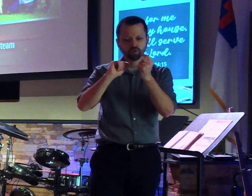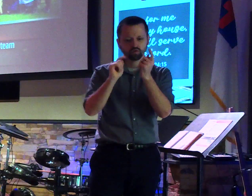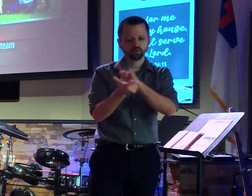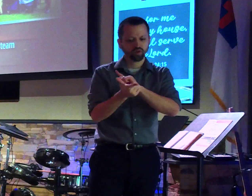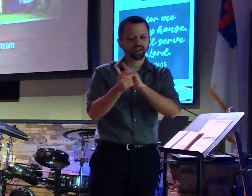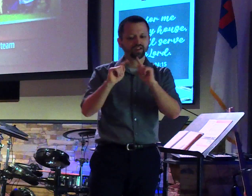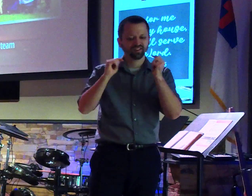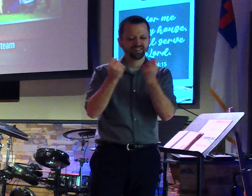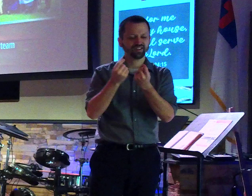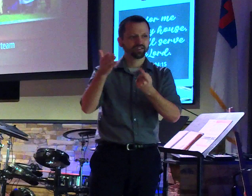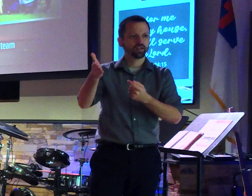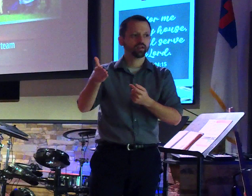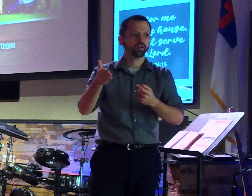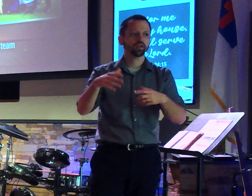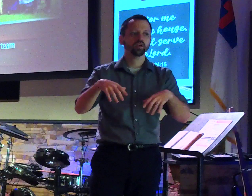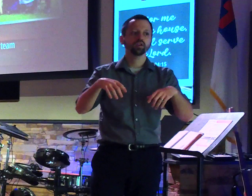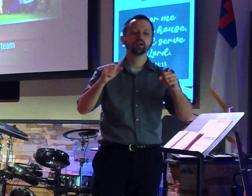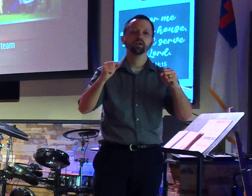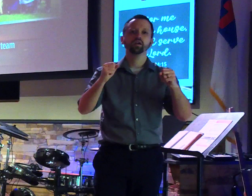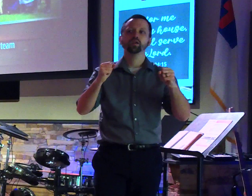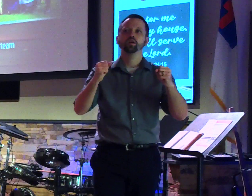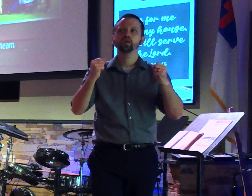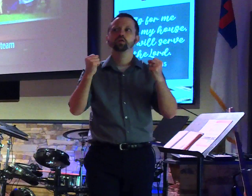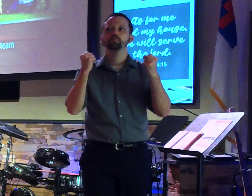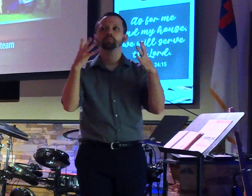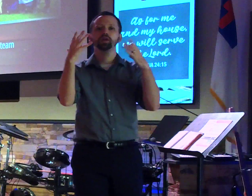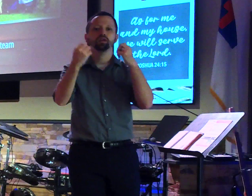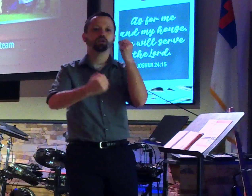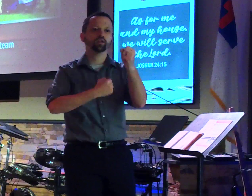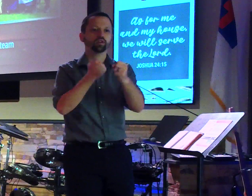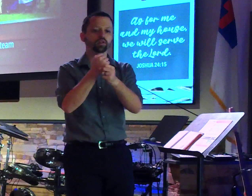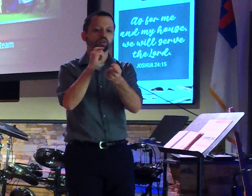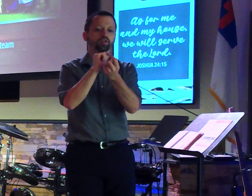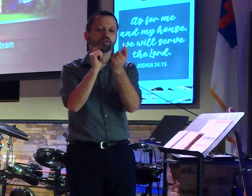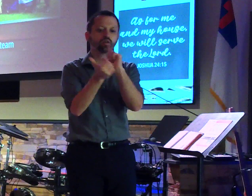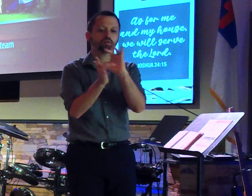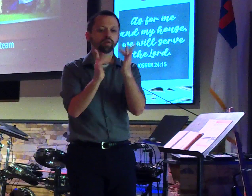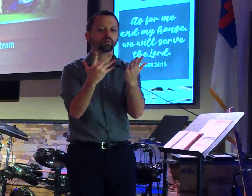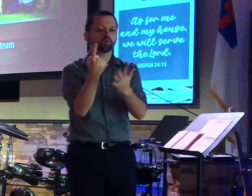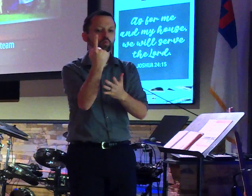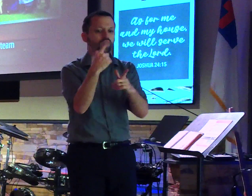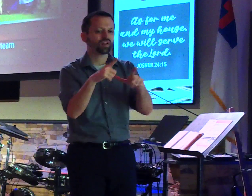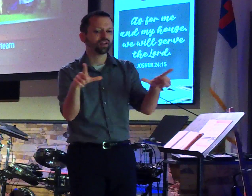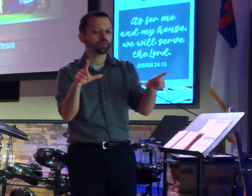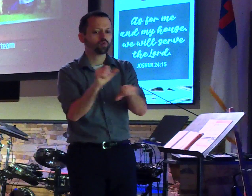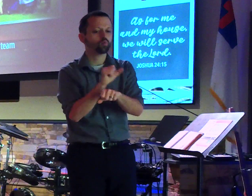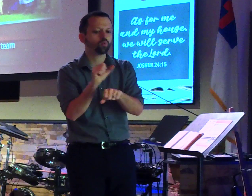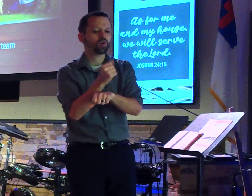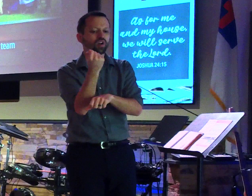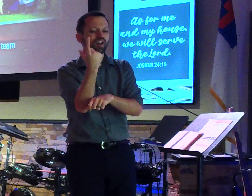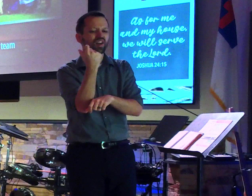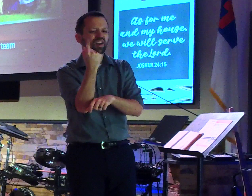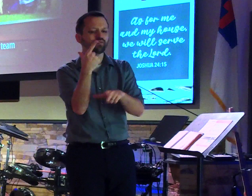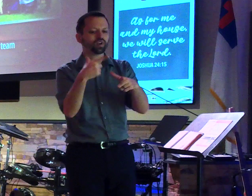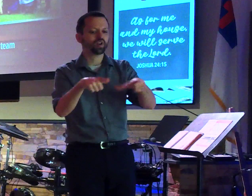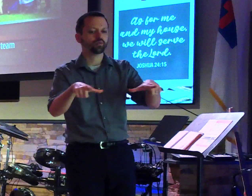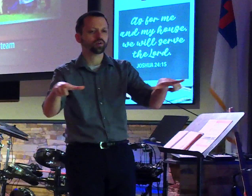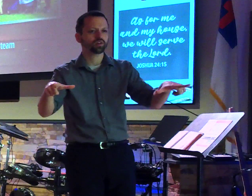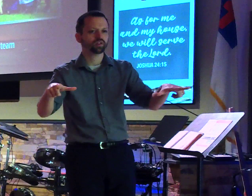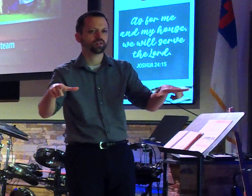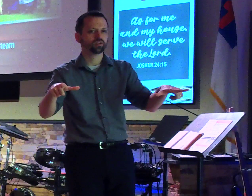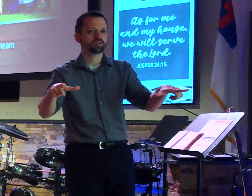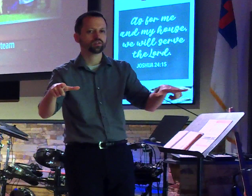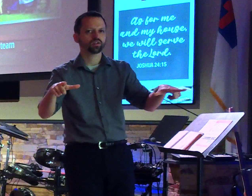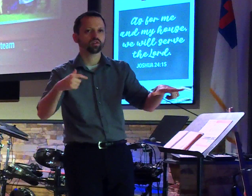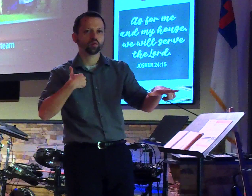on. It takes a long time to translate even into one language. They're working on 11. And so we're going to